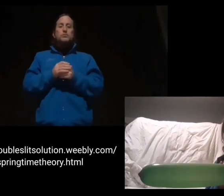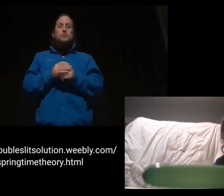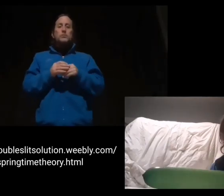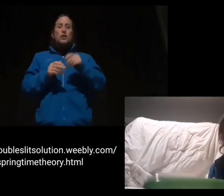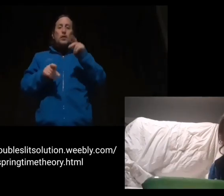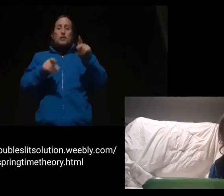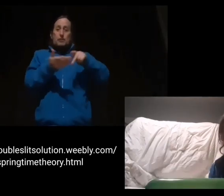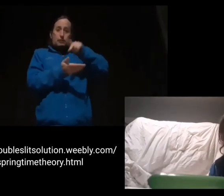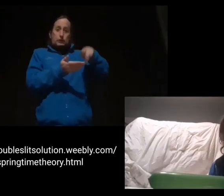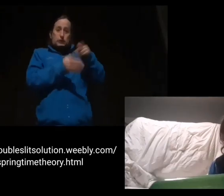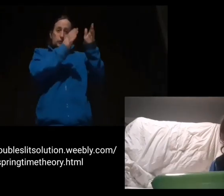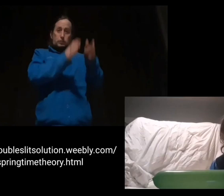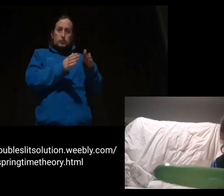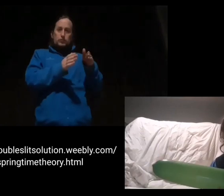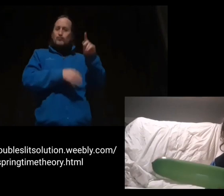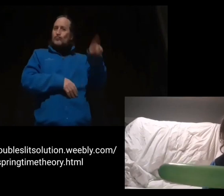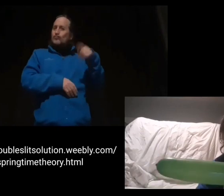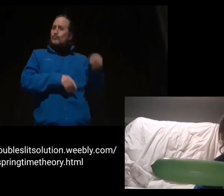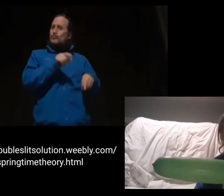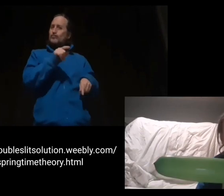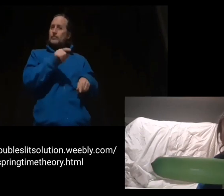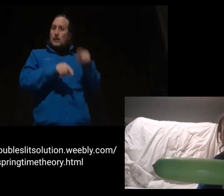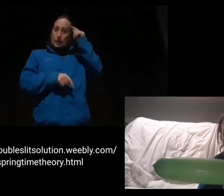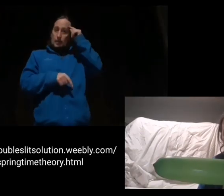Physicists have been making a mistake thinking that, well,